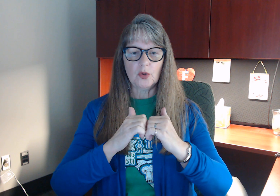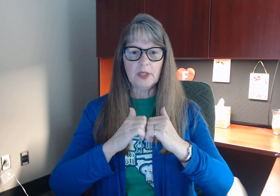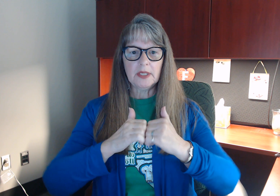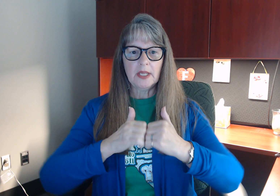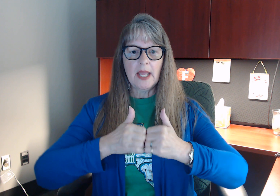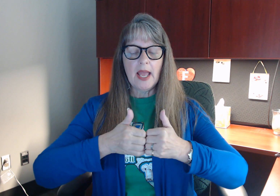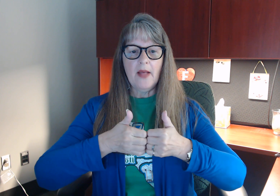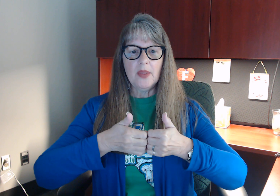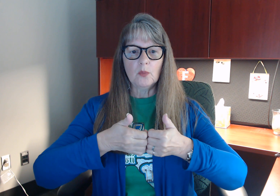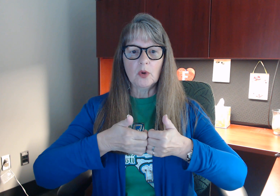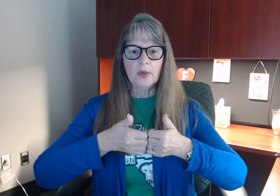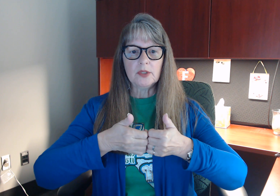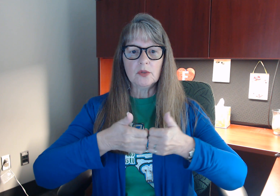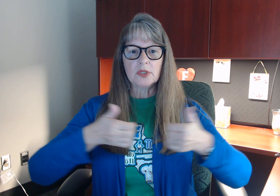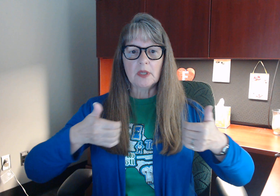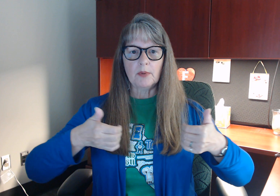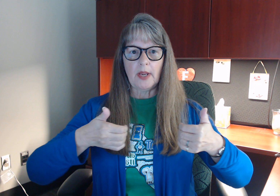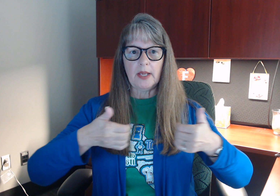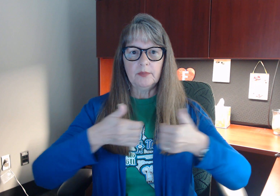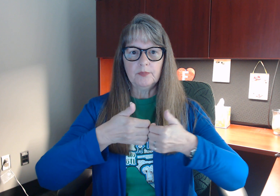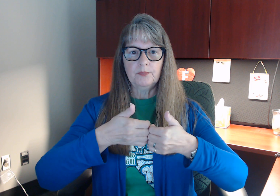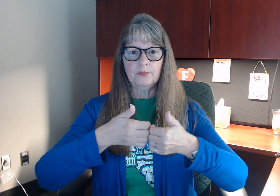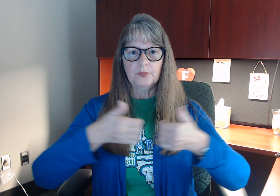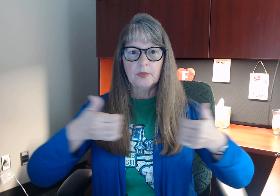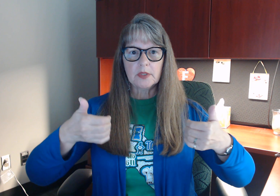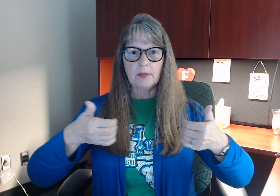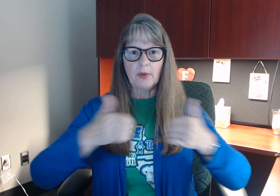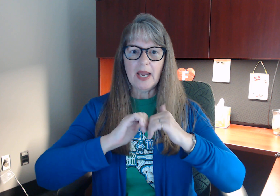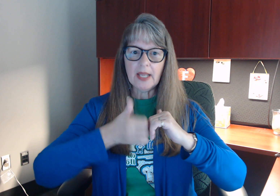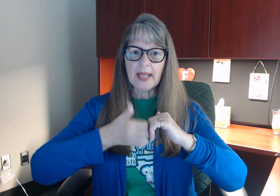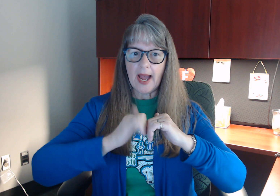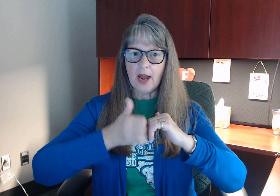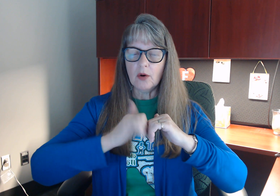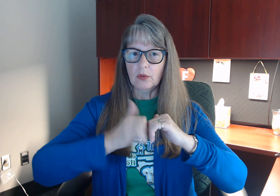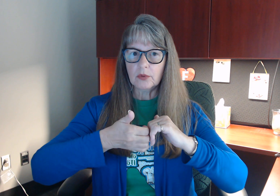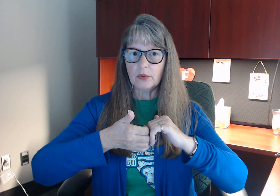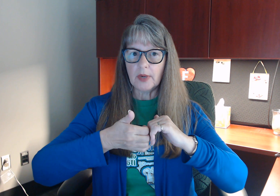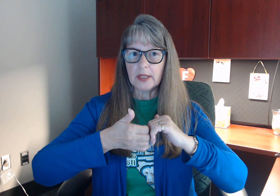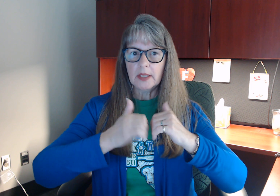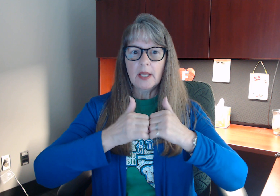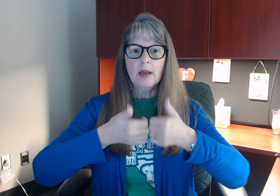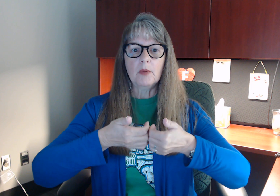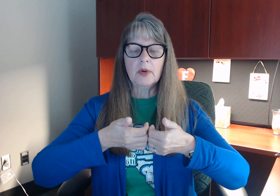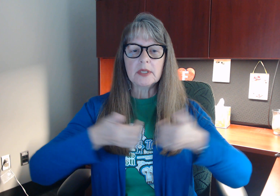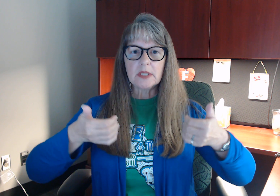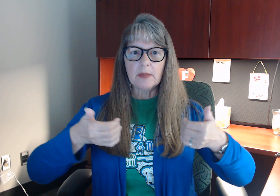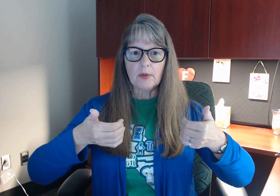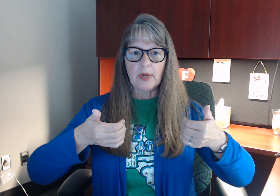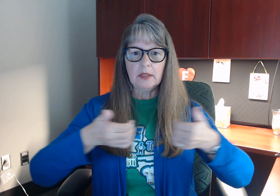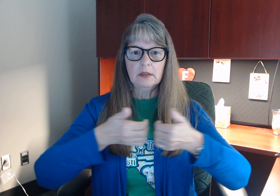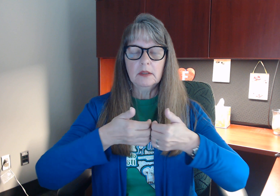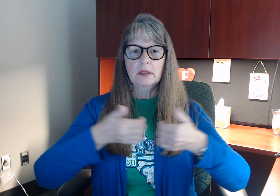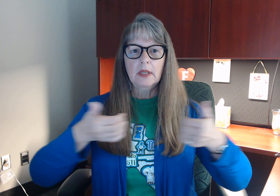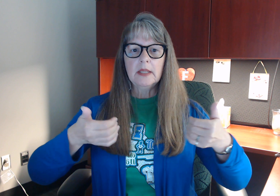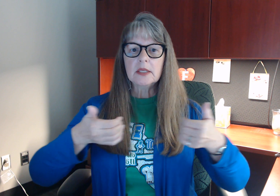it, and then we're going to separate. Separate, kind of like how, correct? But we're going to separate. This could